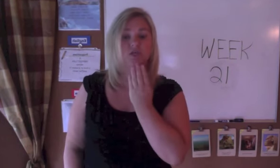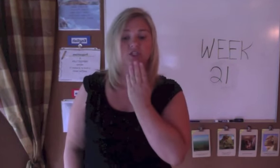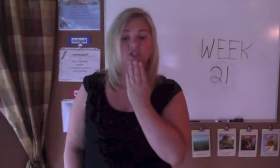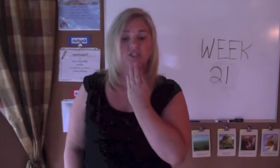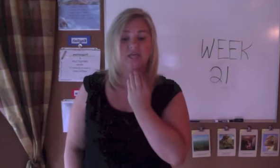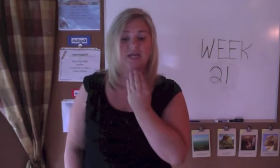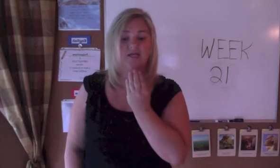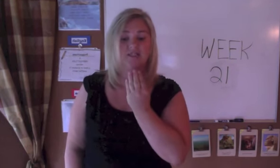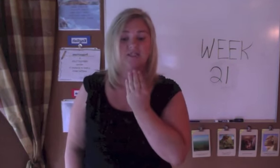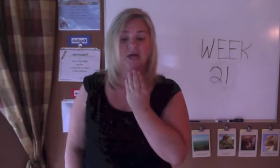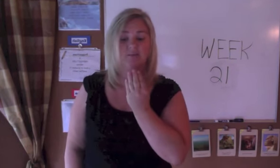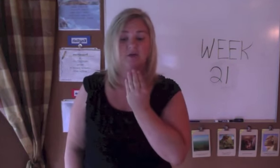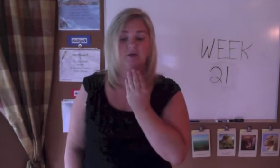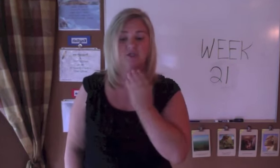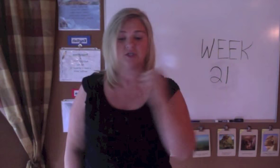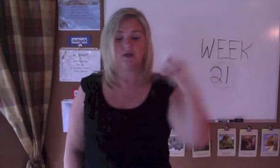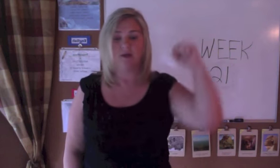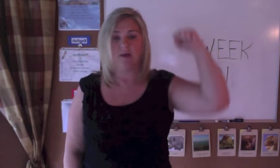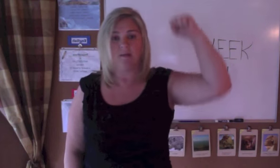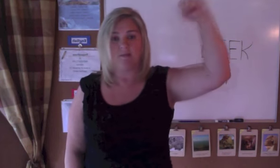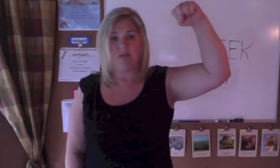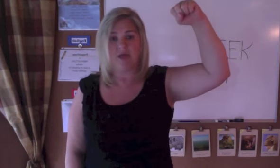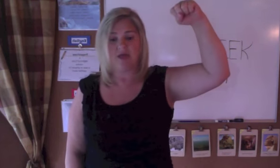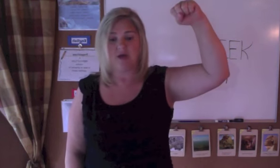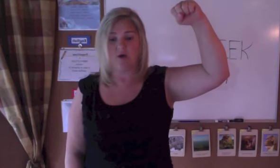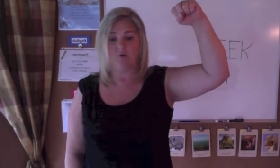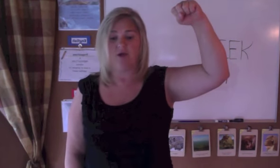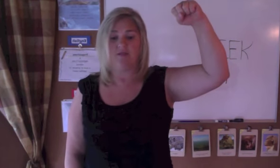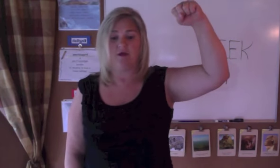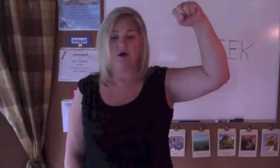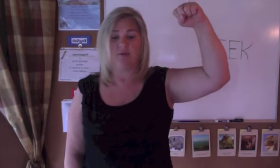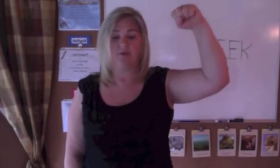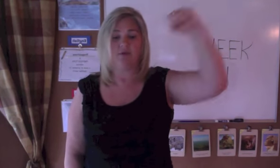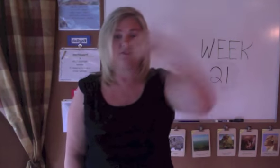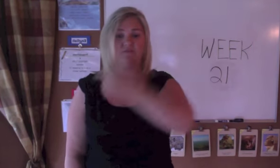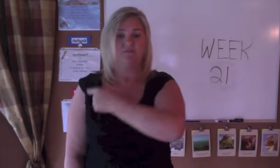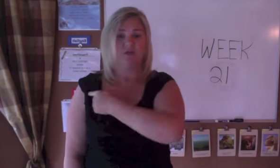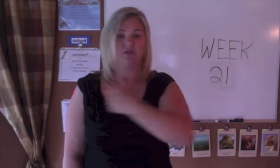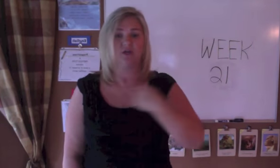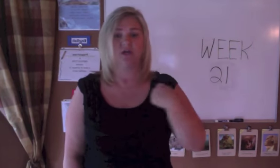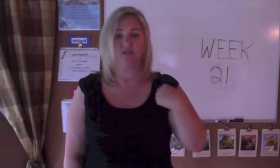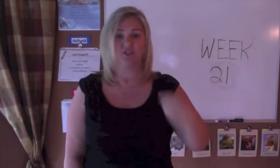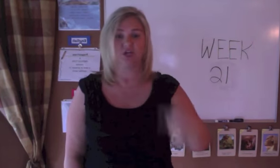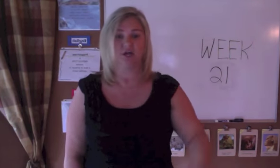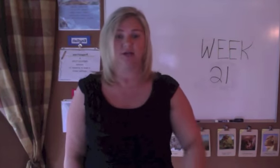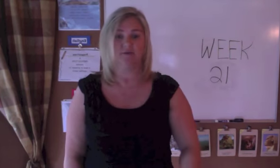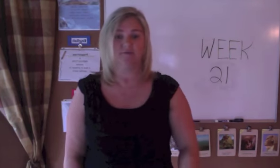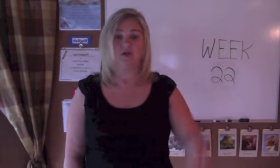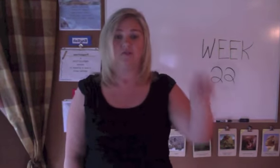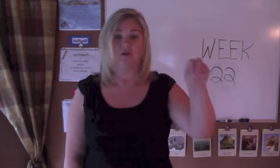Jewish state established, Mao and the communist victory in China, the